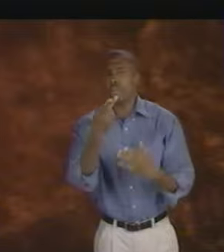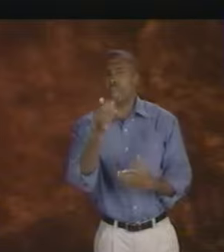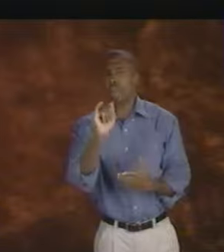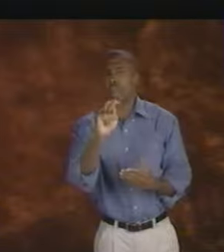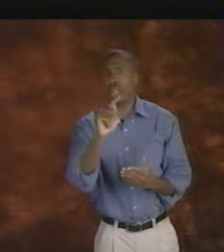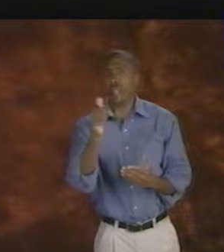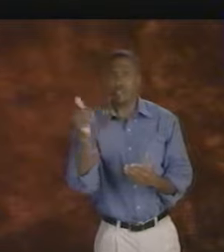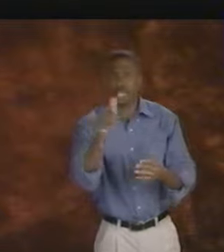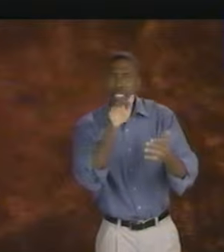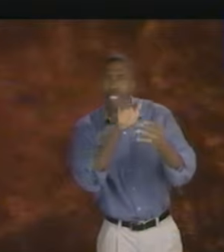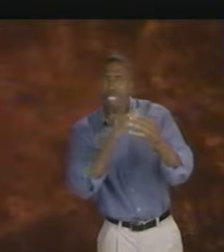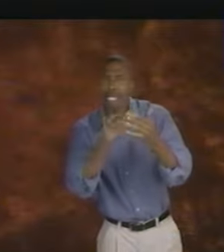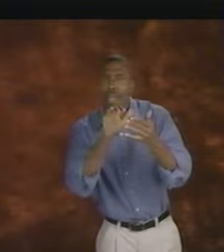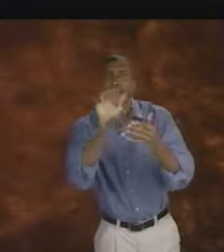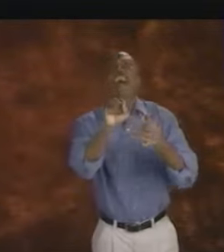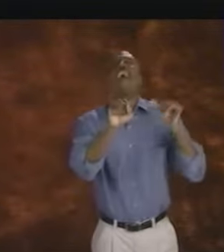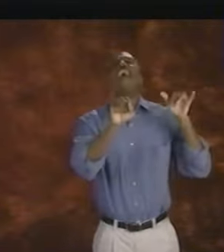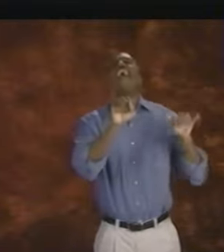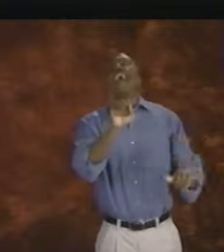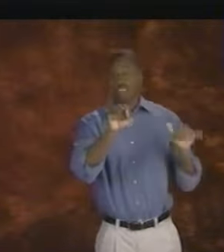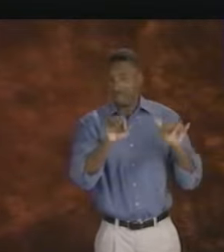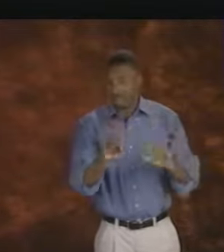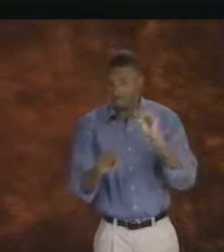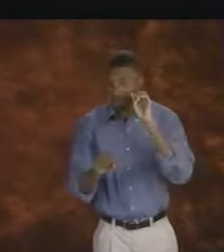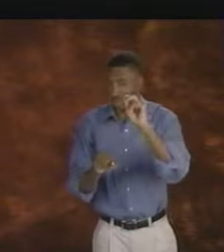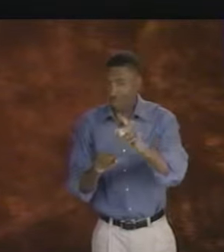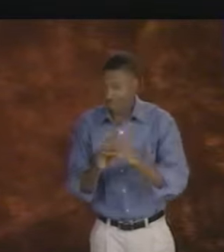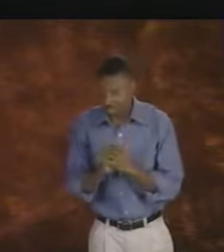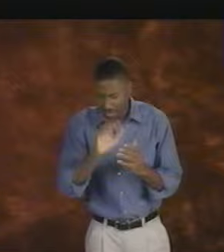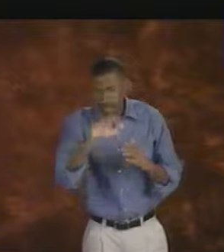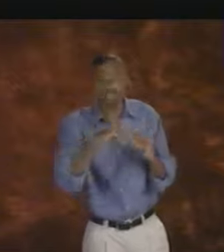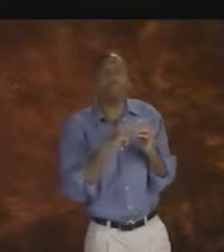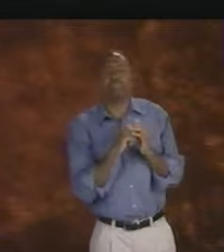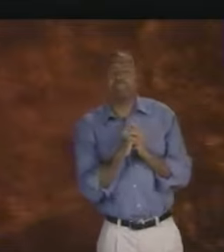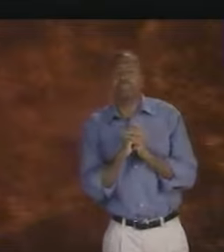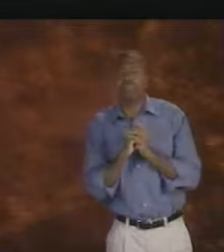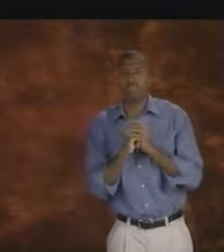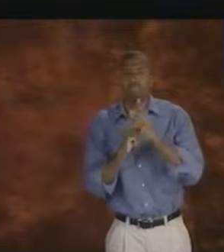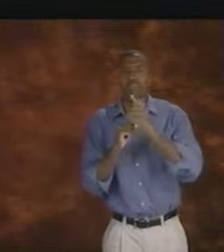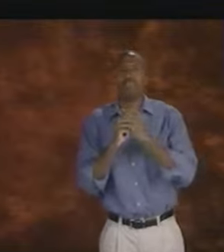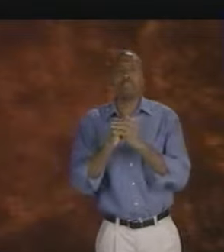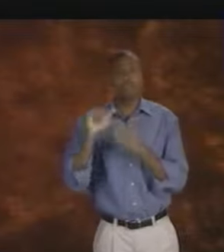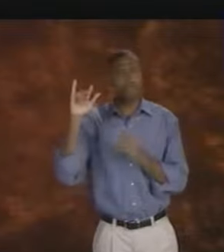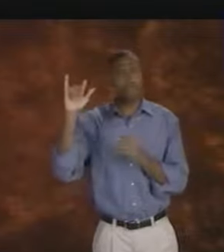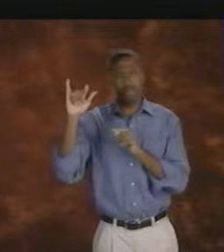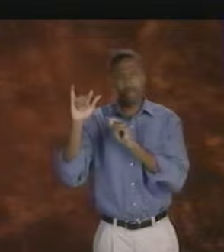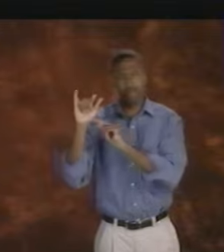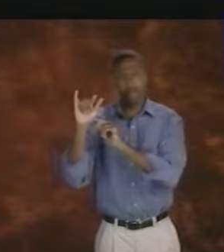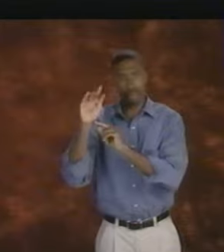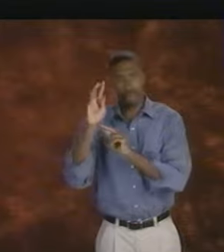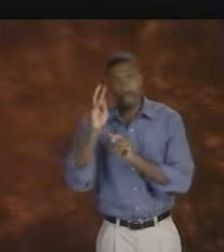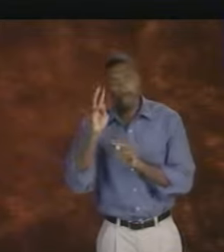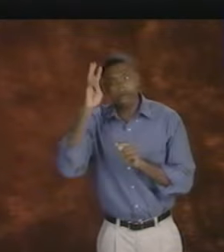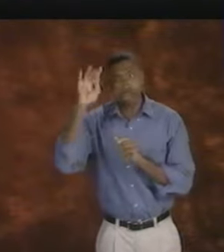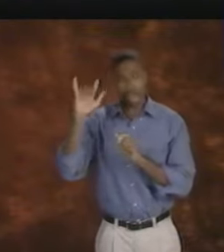And that's my favorite story. And what that means, well, actually, I'll go ahead and tell the story and you figure it out along the way, okay?